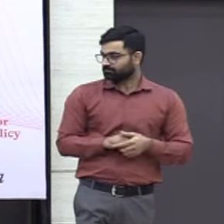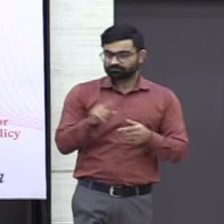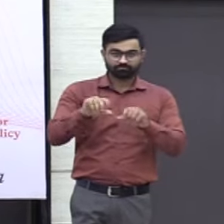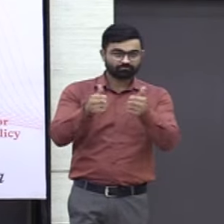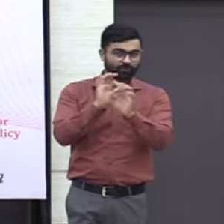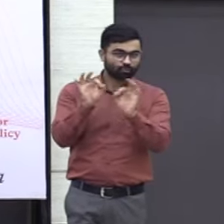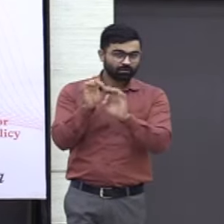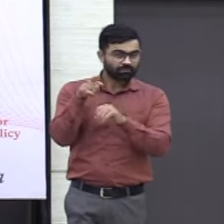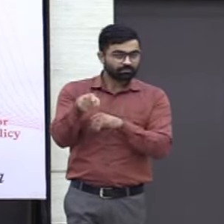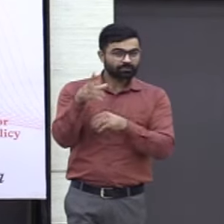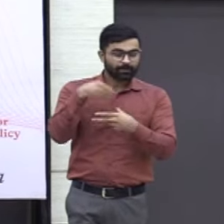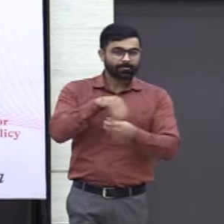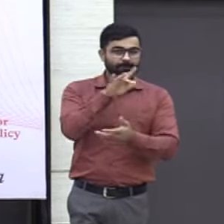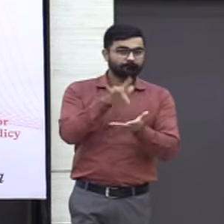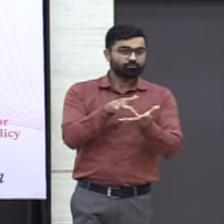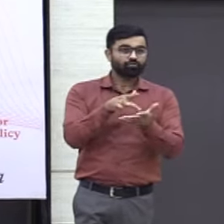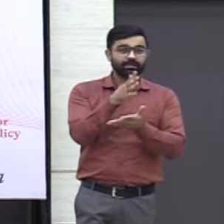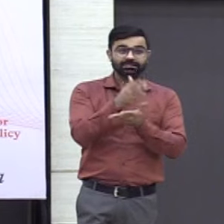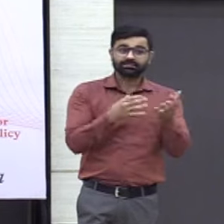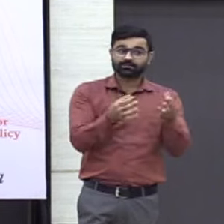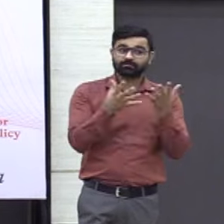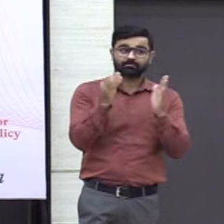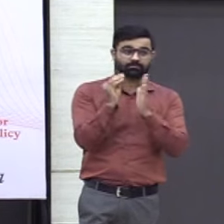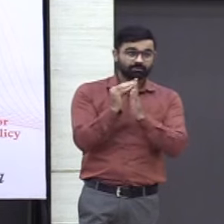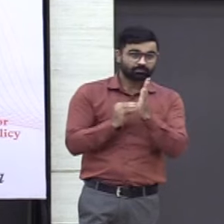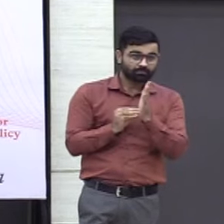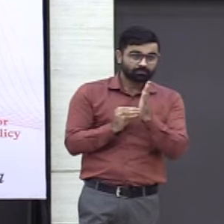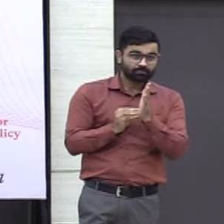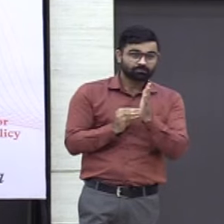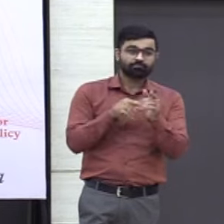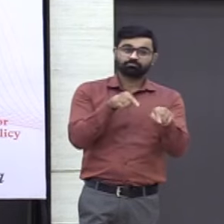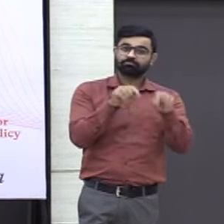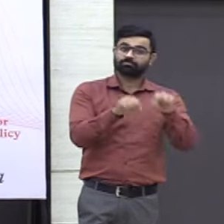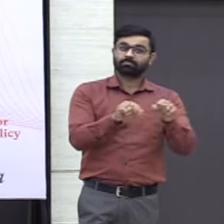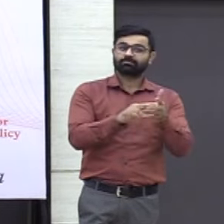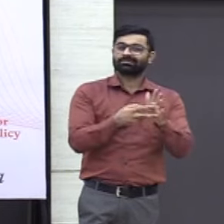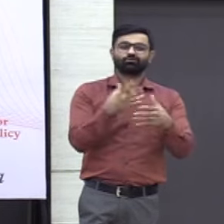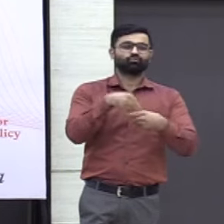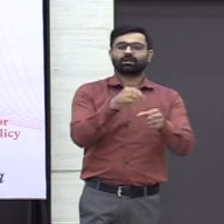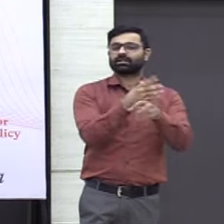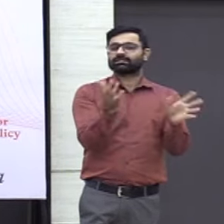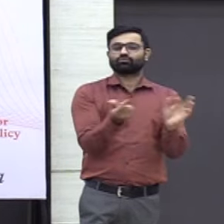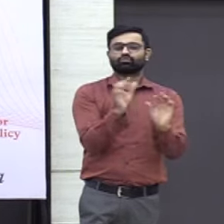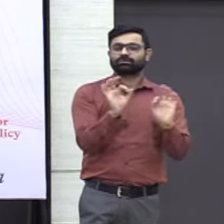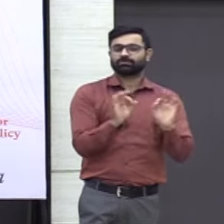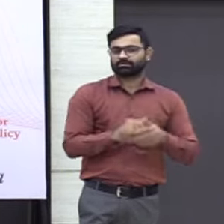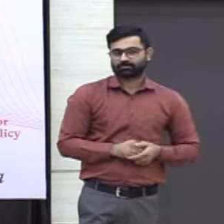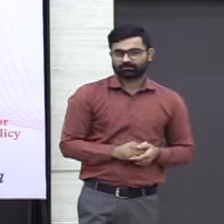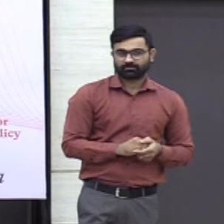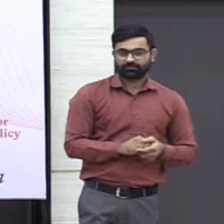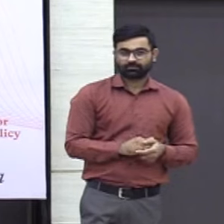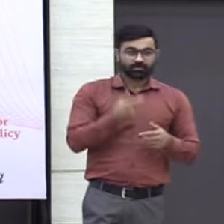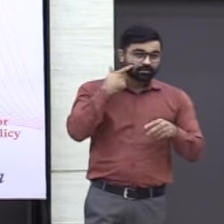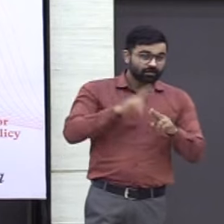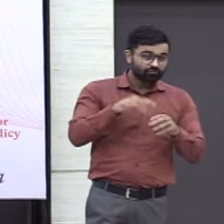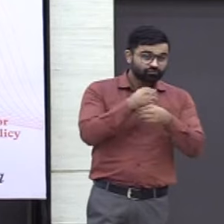be, na? There should be, if there's a special offense in under a special statute, it should not be in the general statute. But and if it's